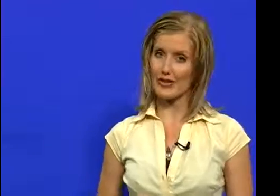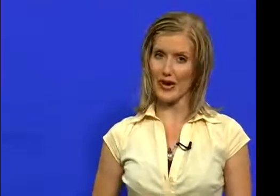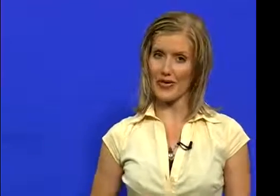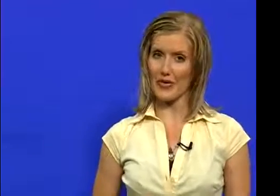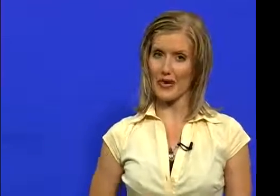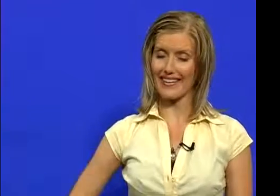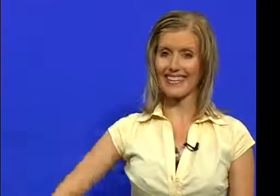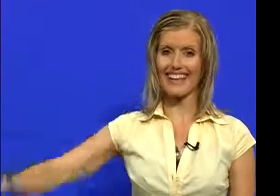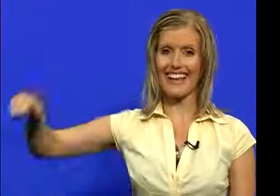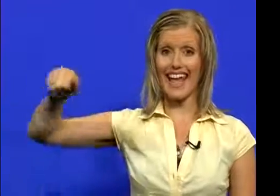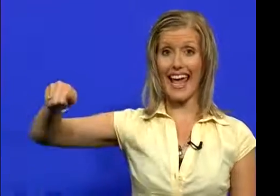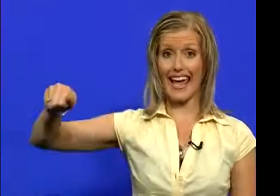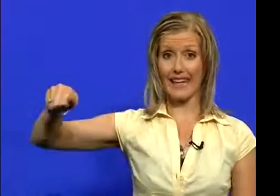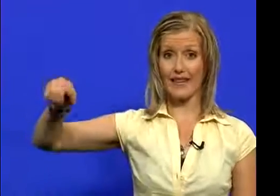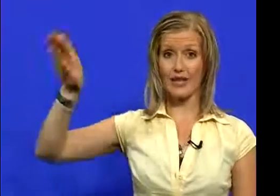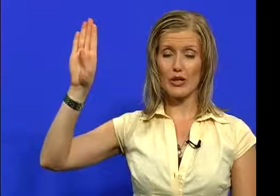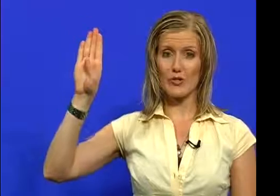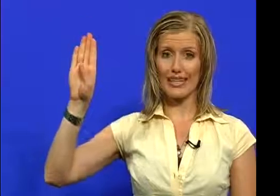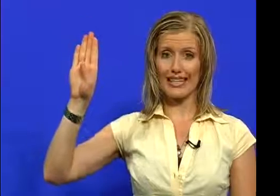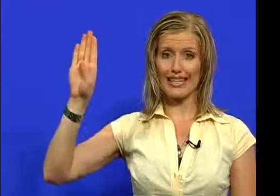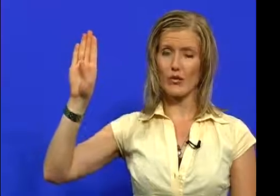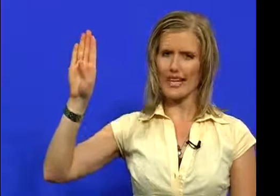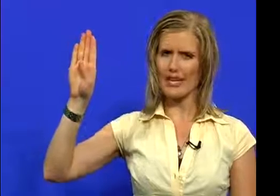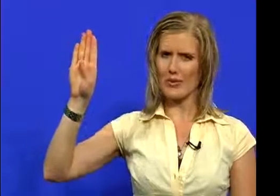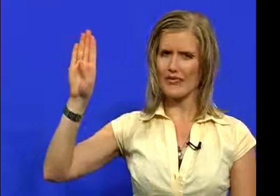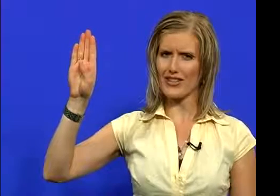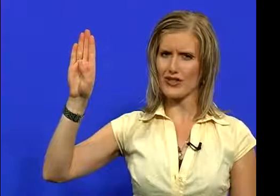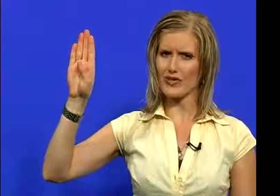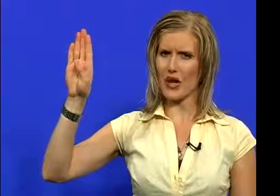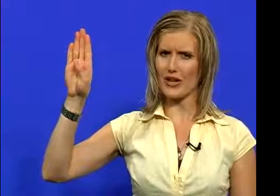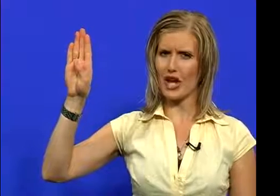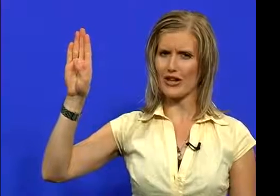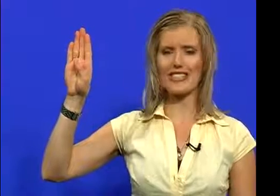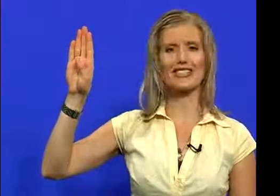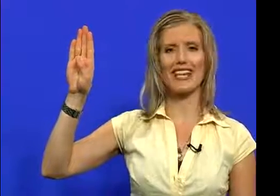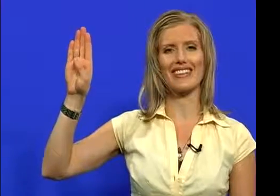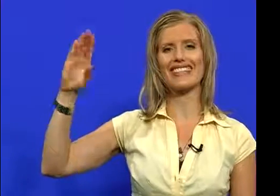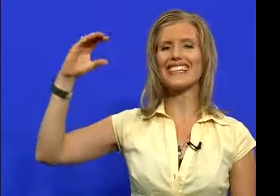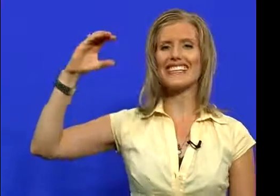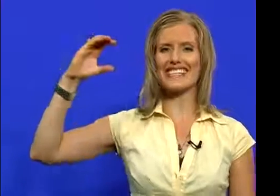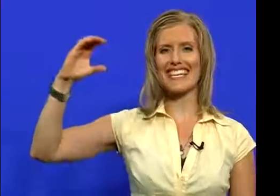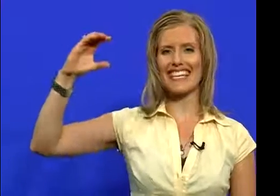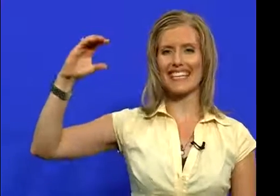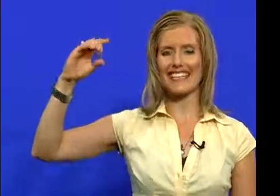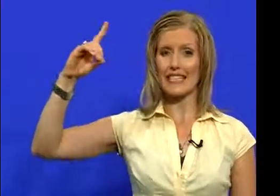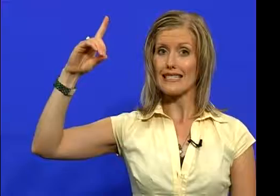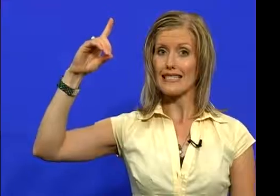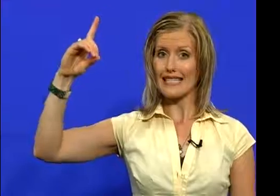Try it with me. A, B. We'll get a little bit faster as we go along here each segment. C,